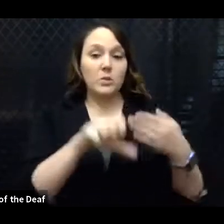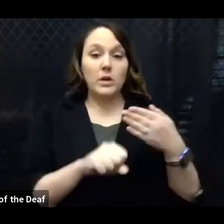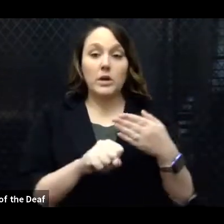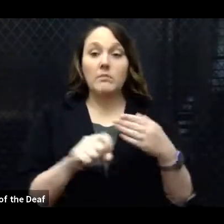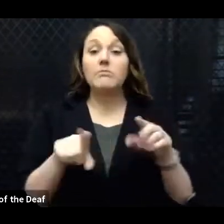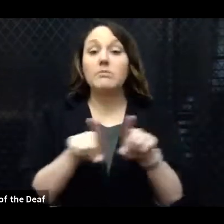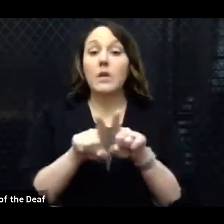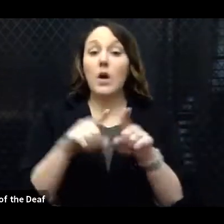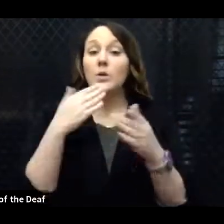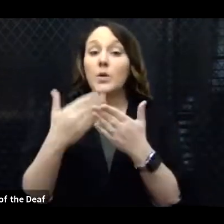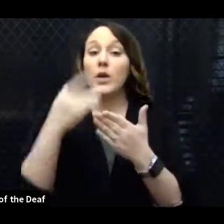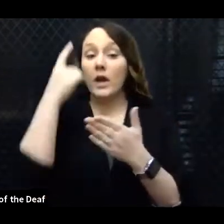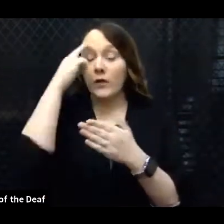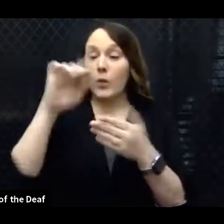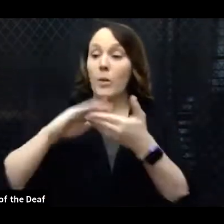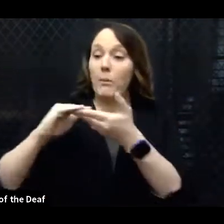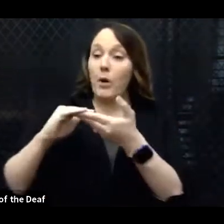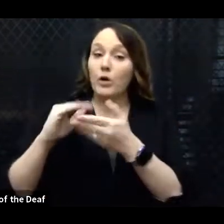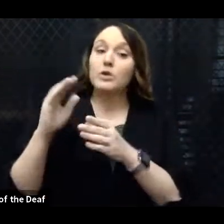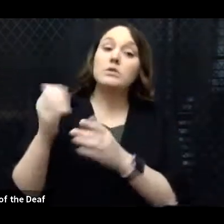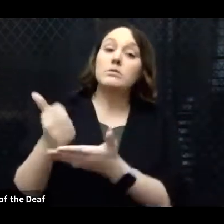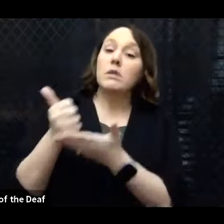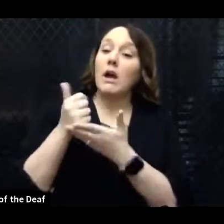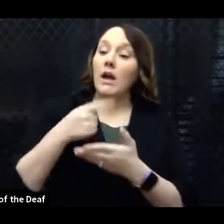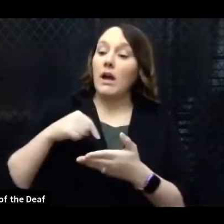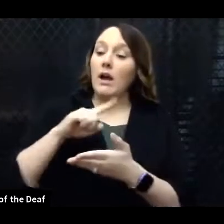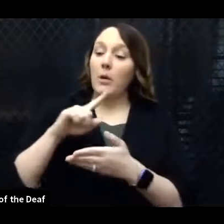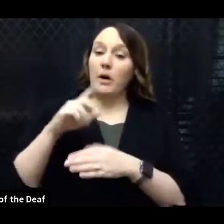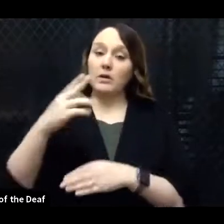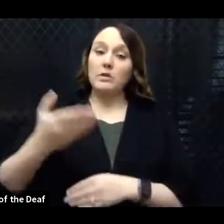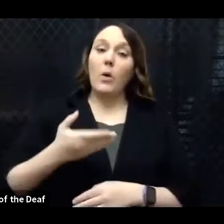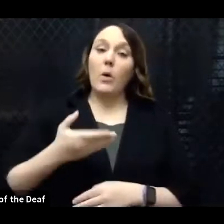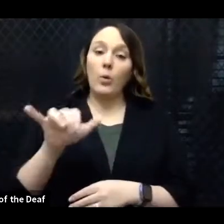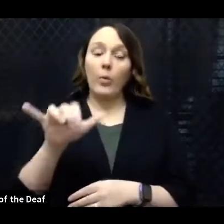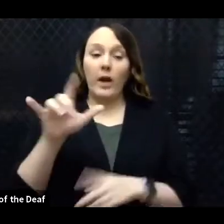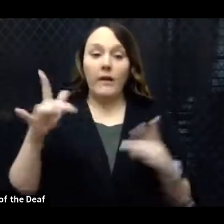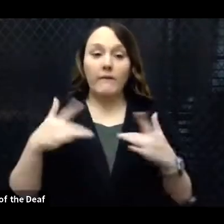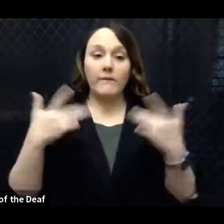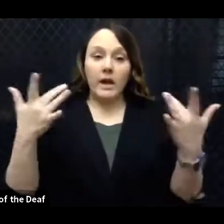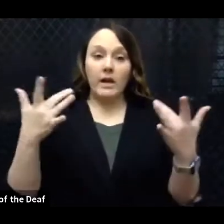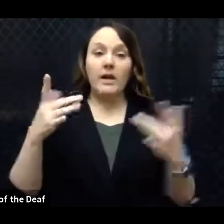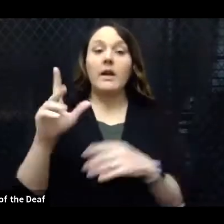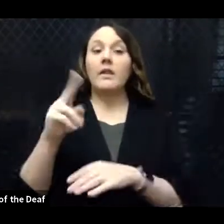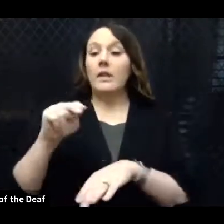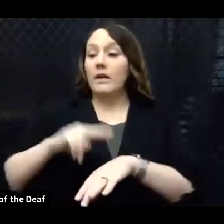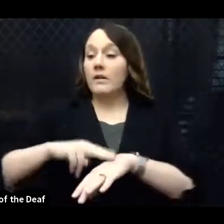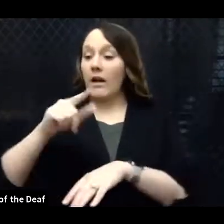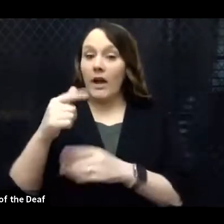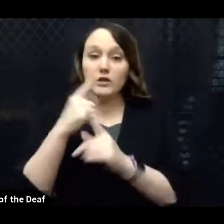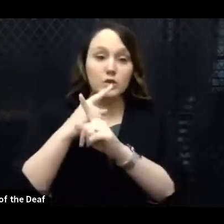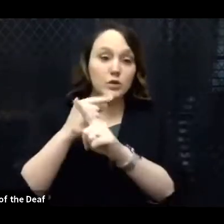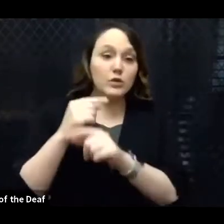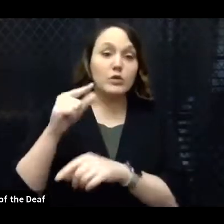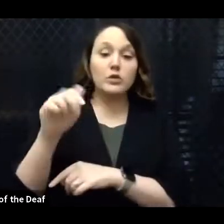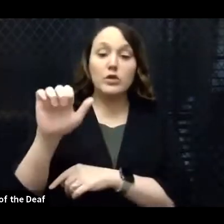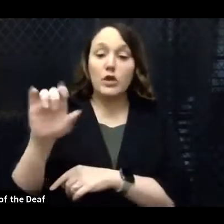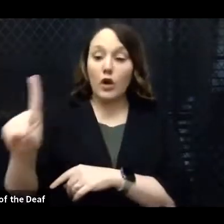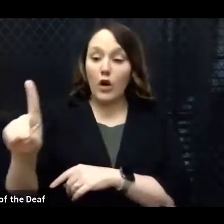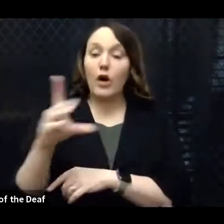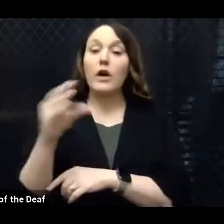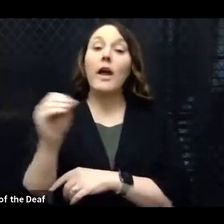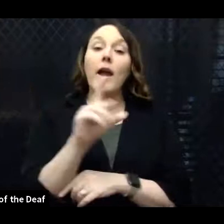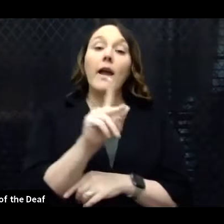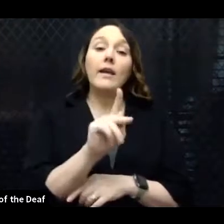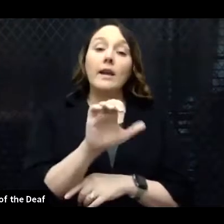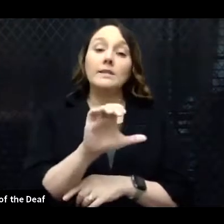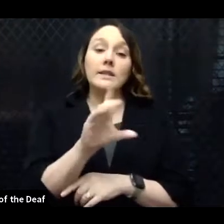us hold these events, the National Guard and PASS Group for their support, and KCDC also